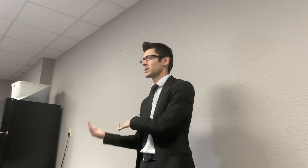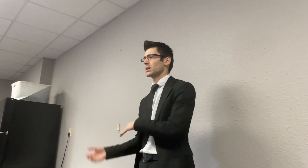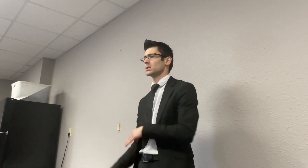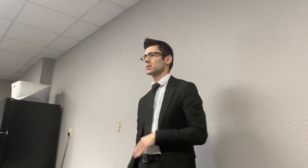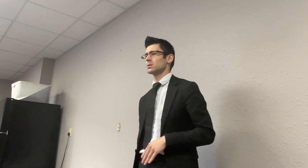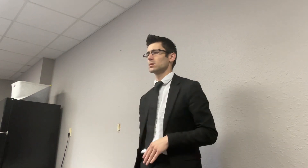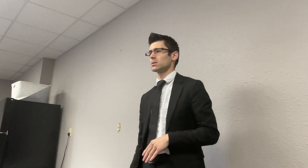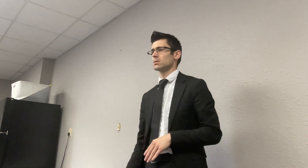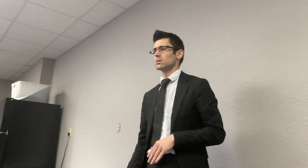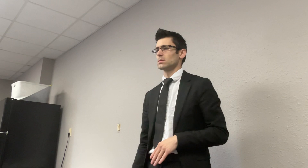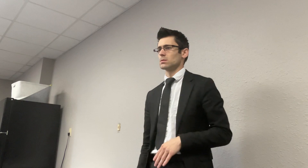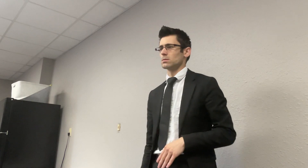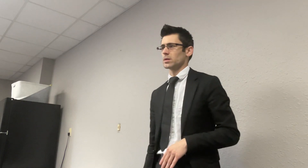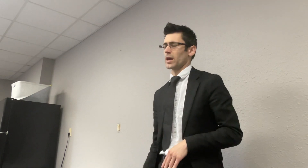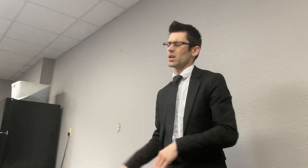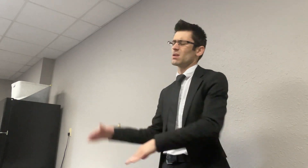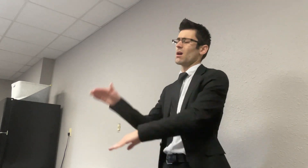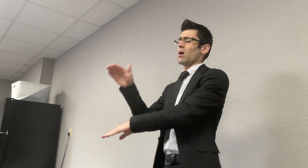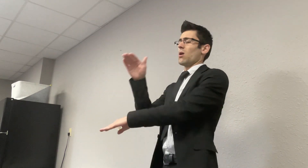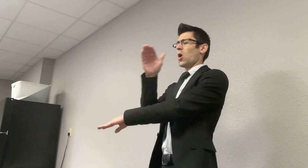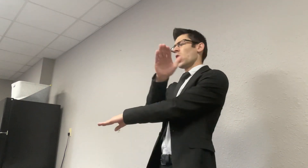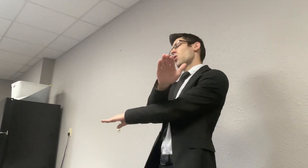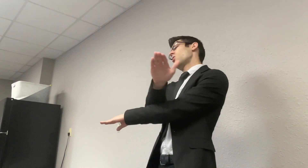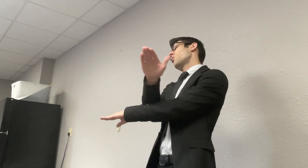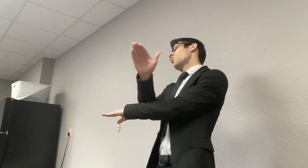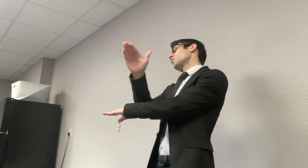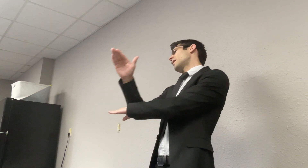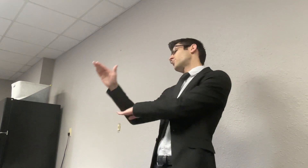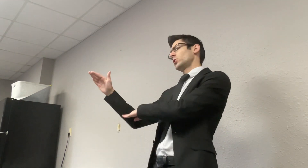sense? Okay. All afternoon.